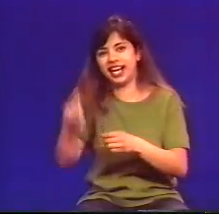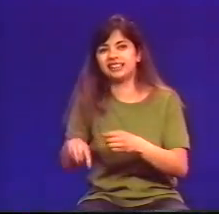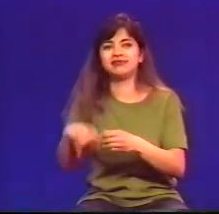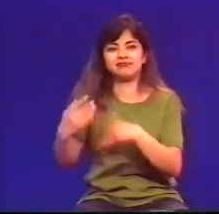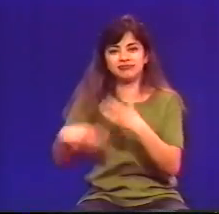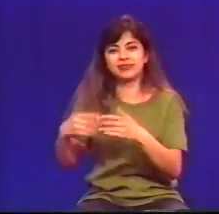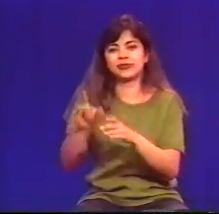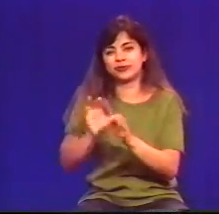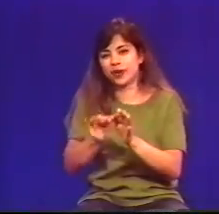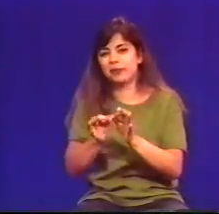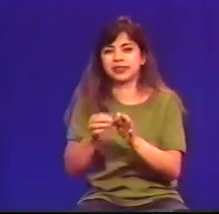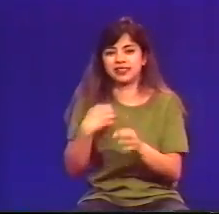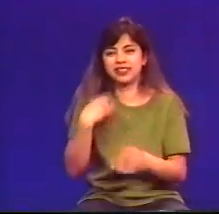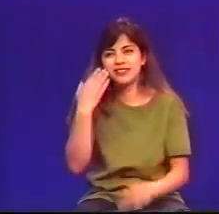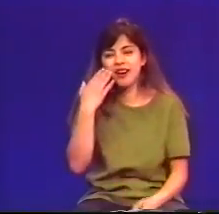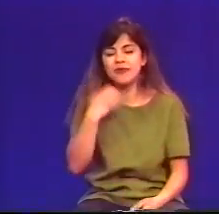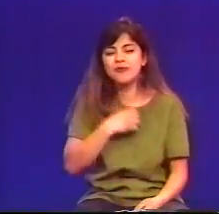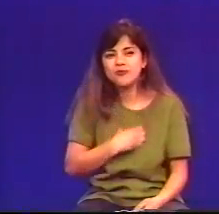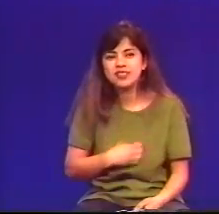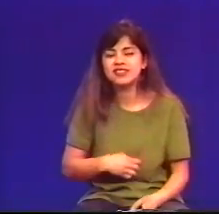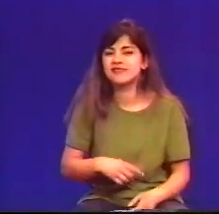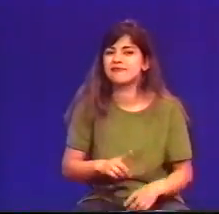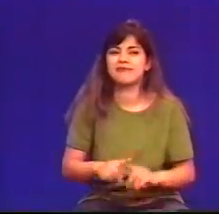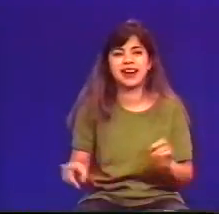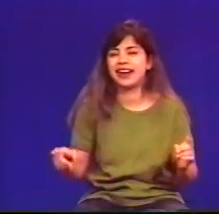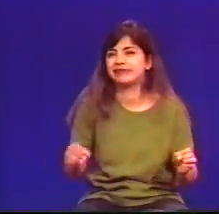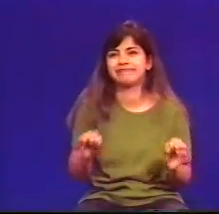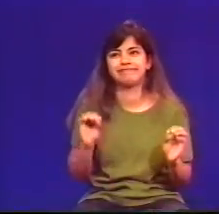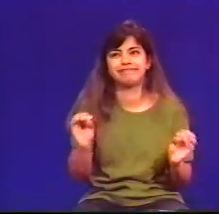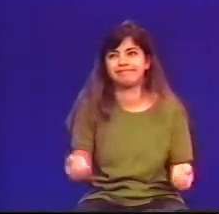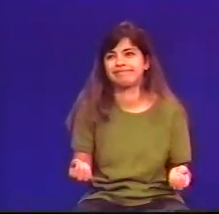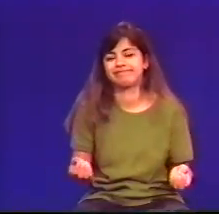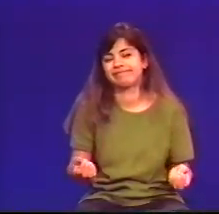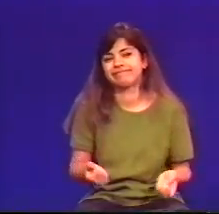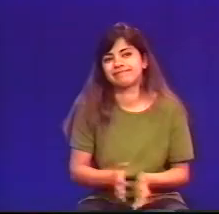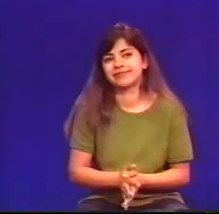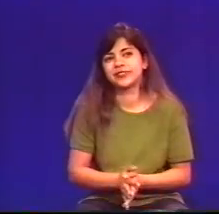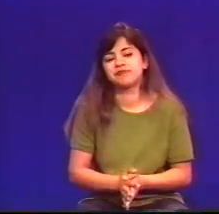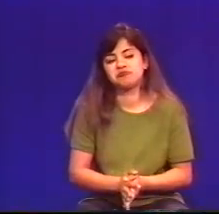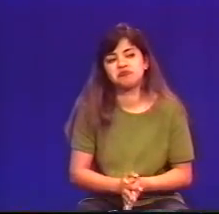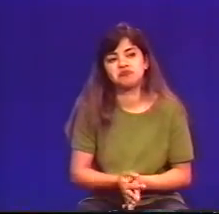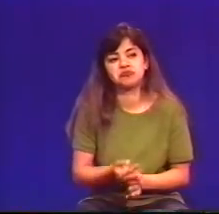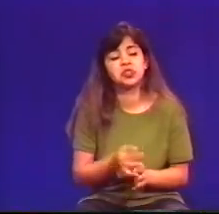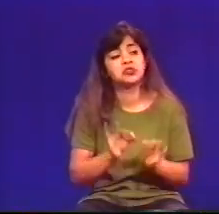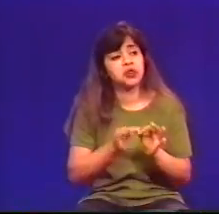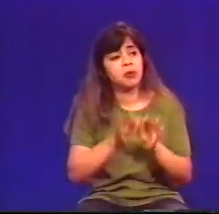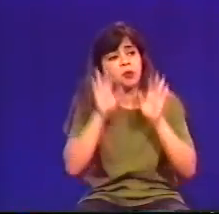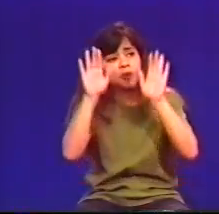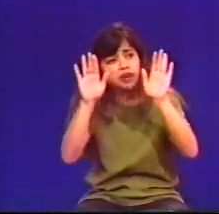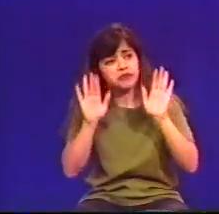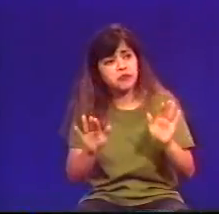I wish I had known that before when I had been at the community college in Houston, but you live and learn.